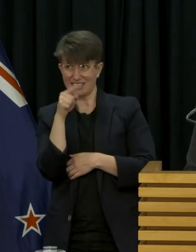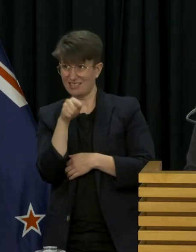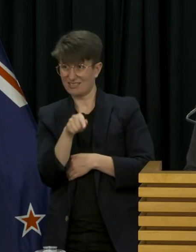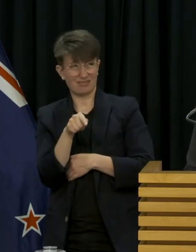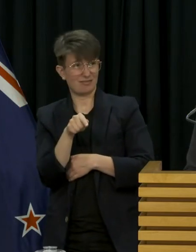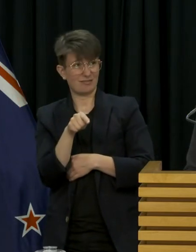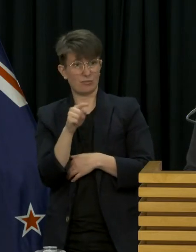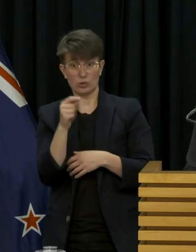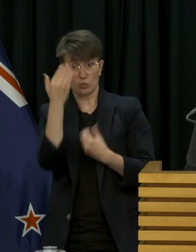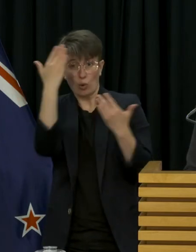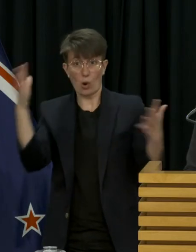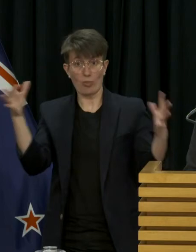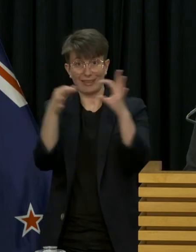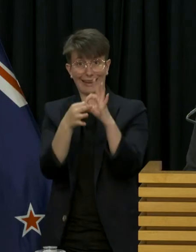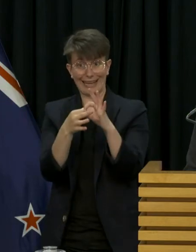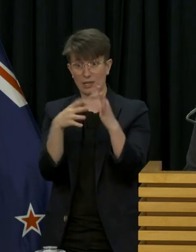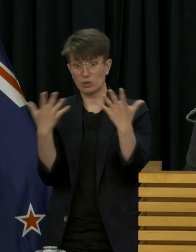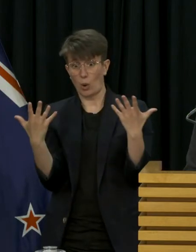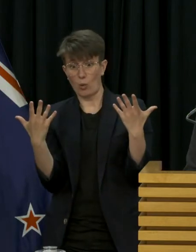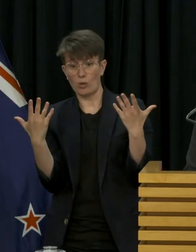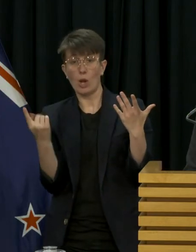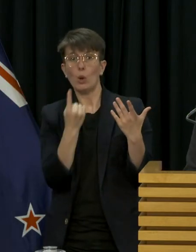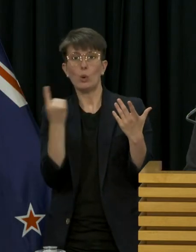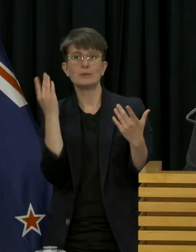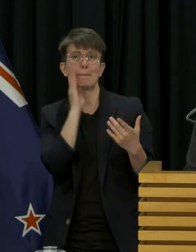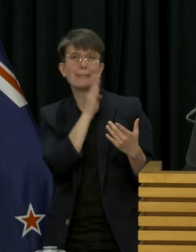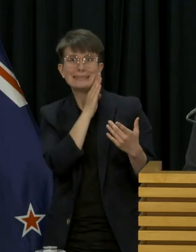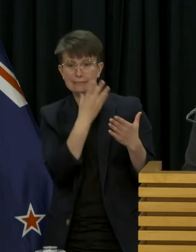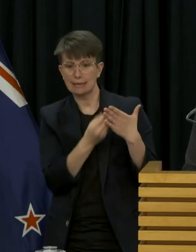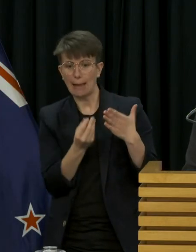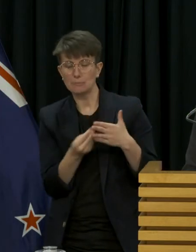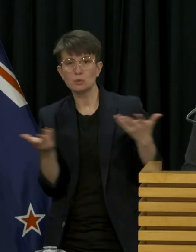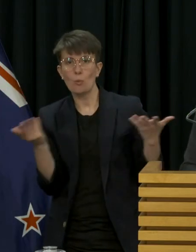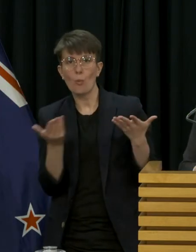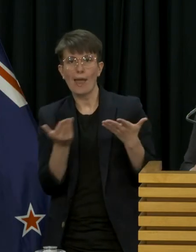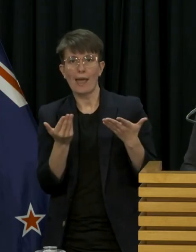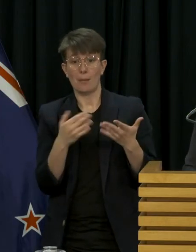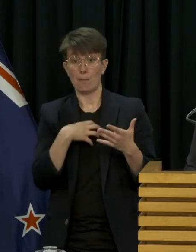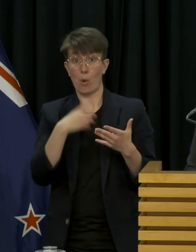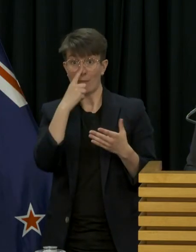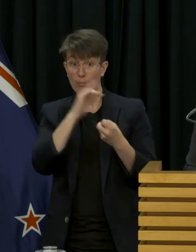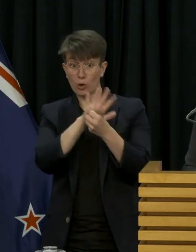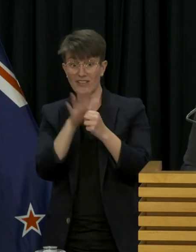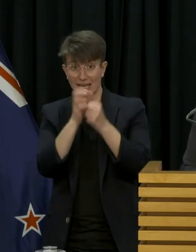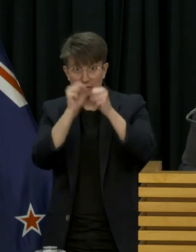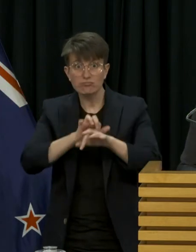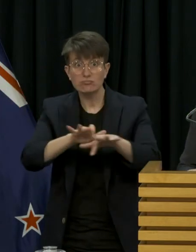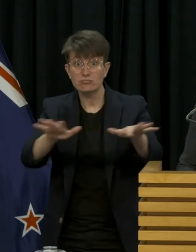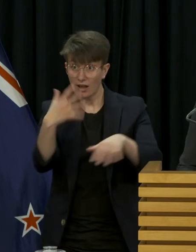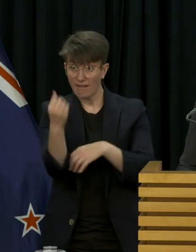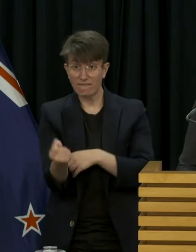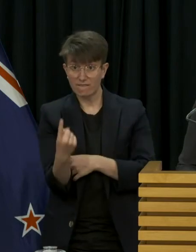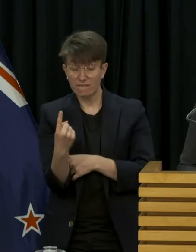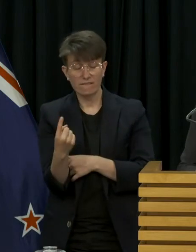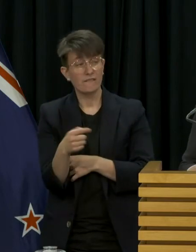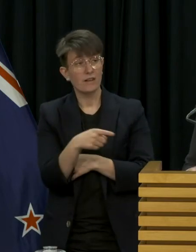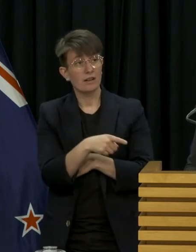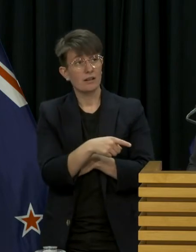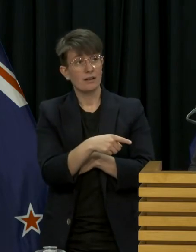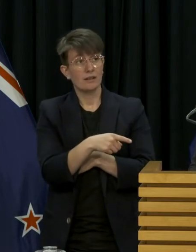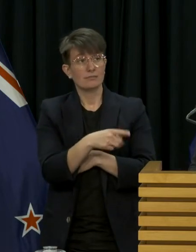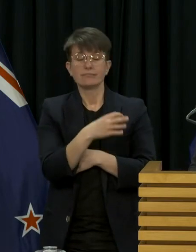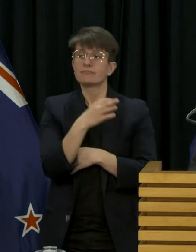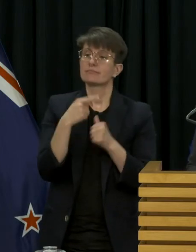without having that link, that there may be more missing that you haven't been able to find with testing yet? With all of these things, we're always looking at the risk profile, what the